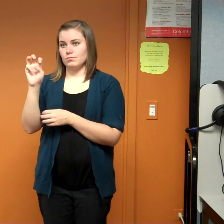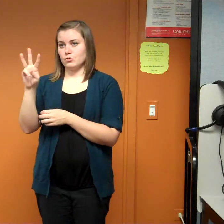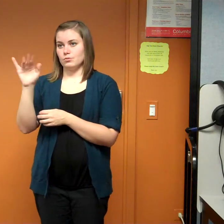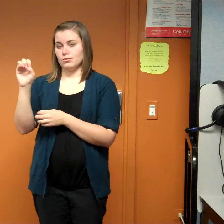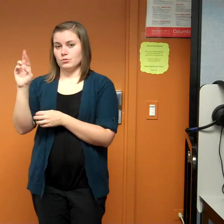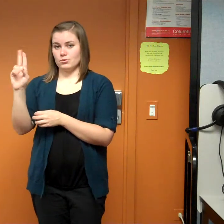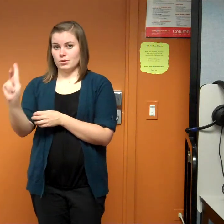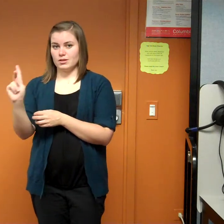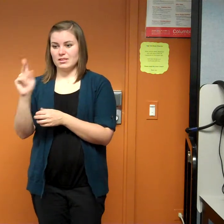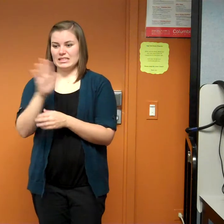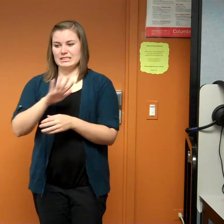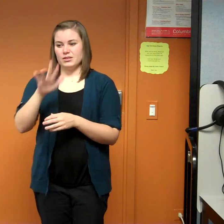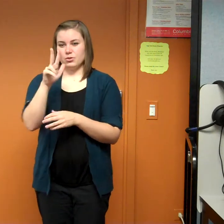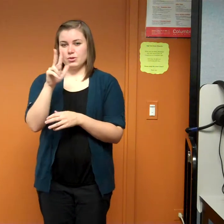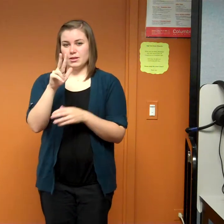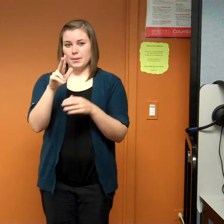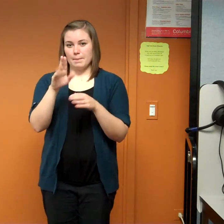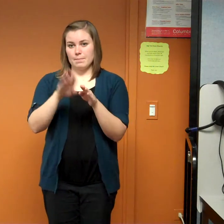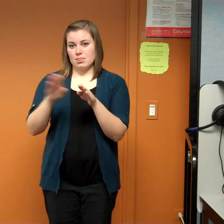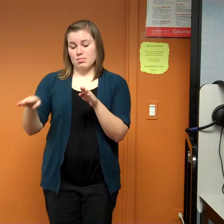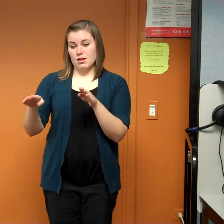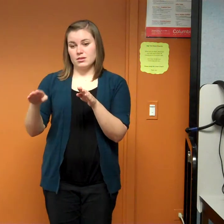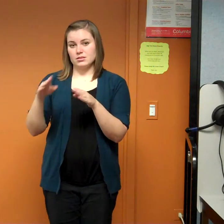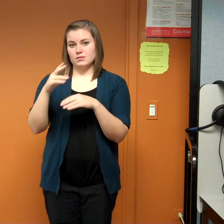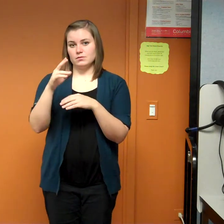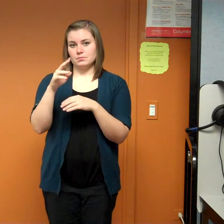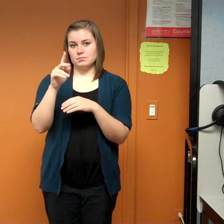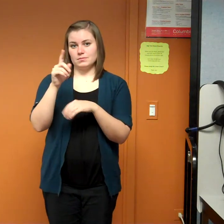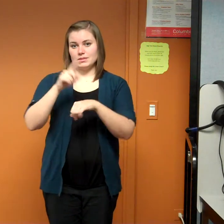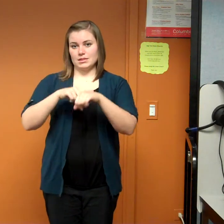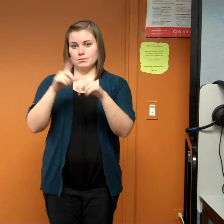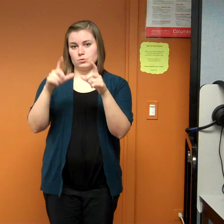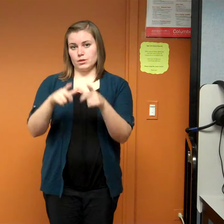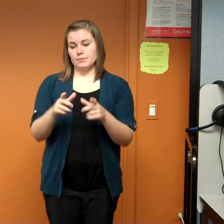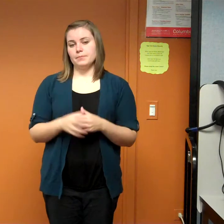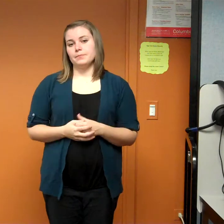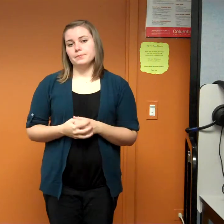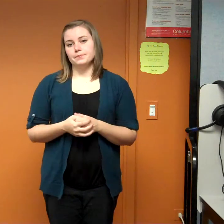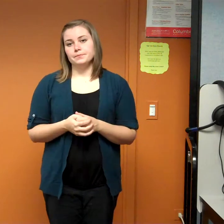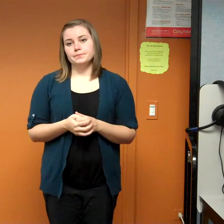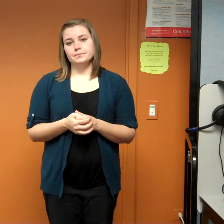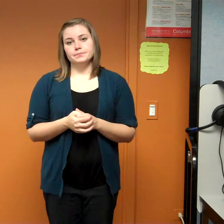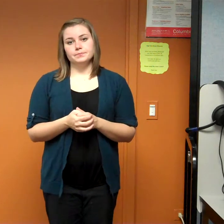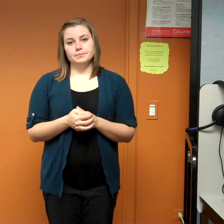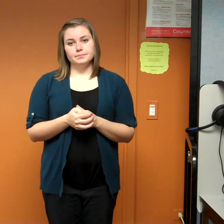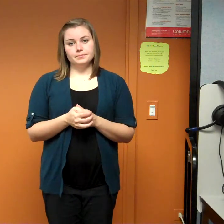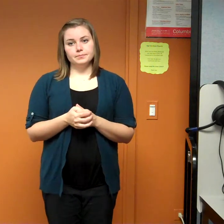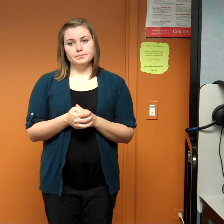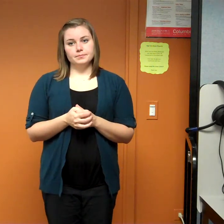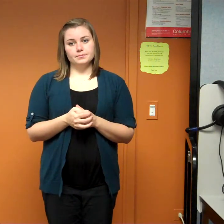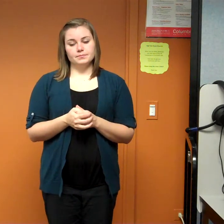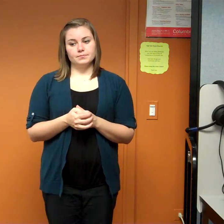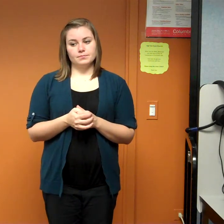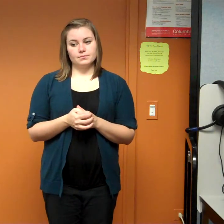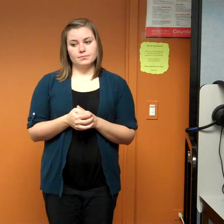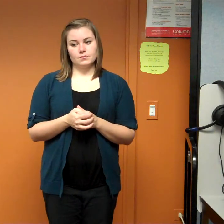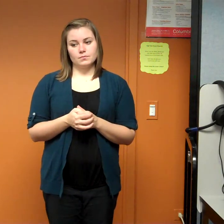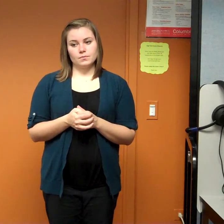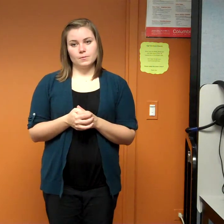blocks from Times Square. So that's where we mostly did all of our touristy stuff. The touristy things we did, I guess you could say,